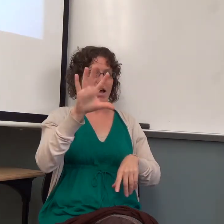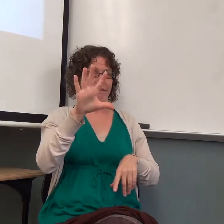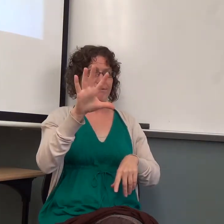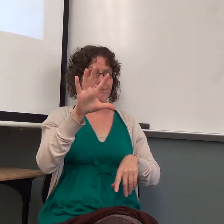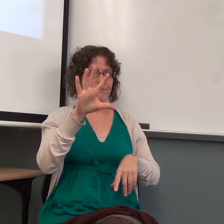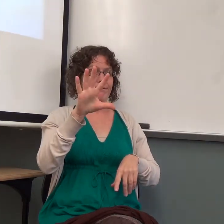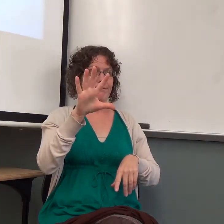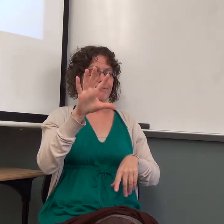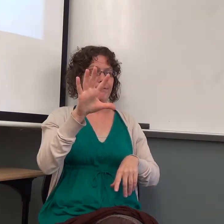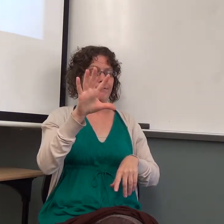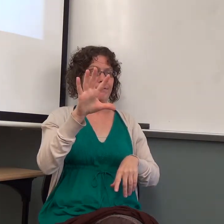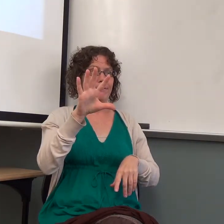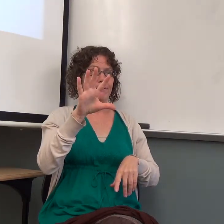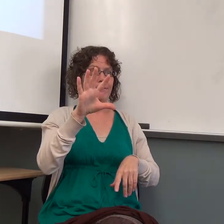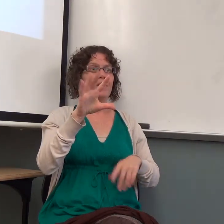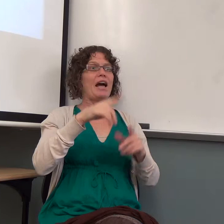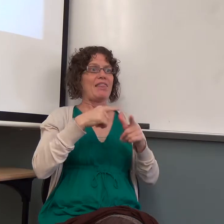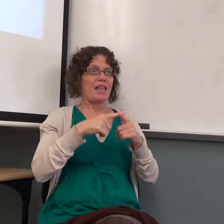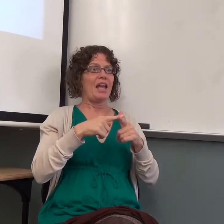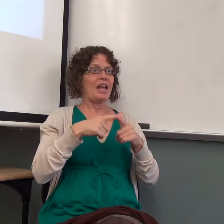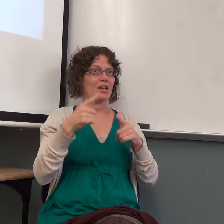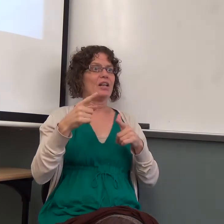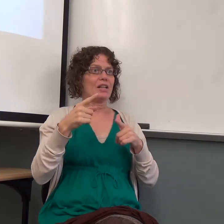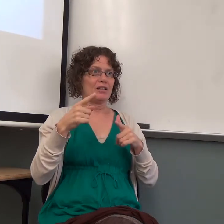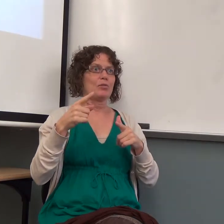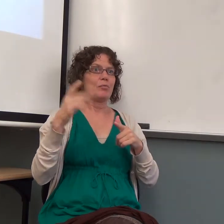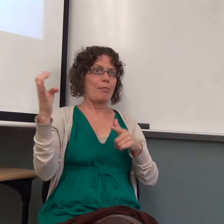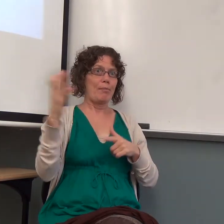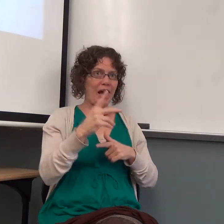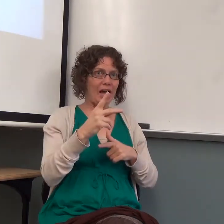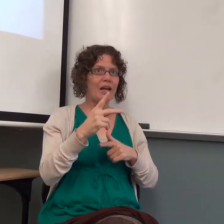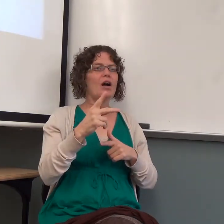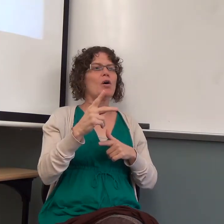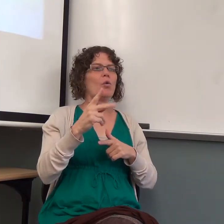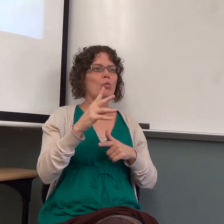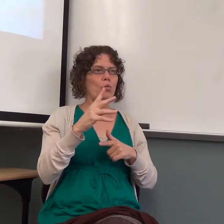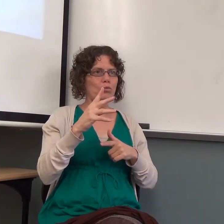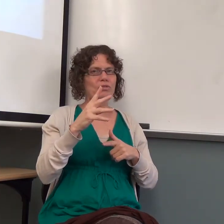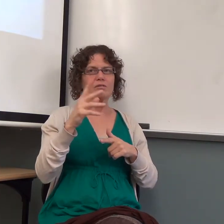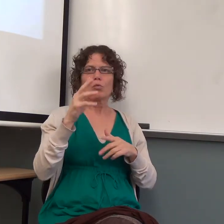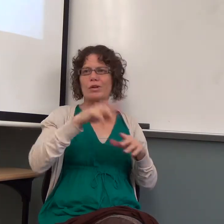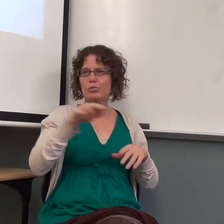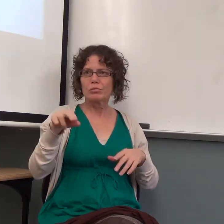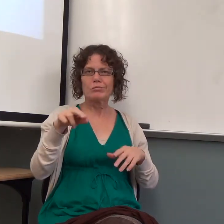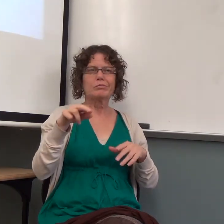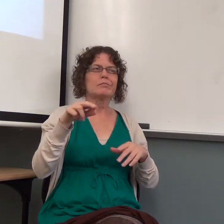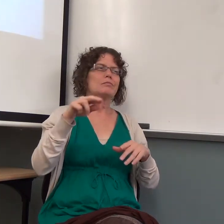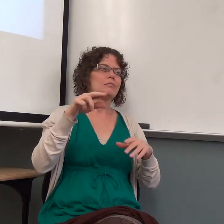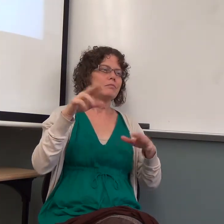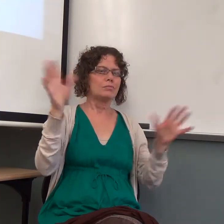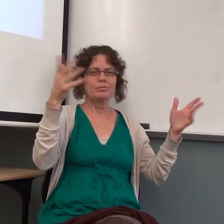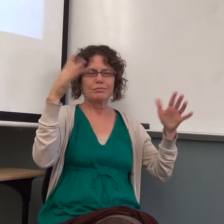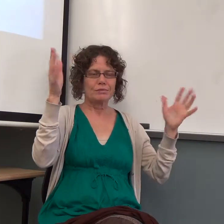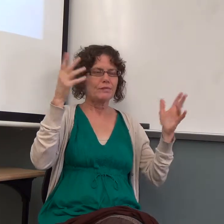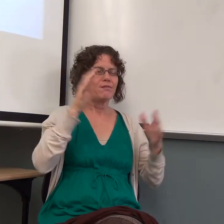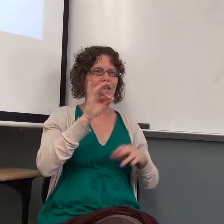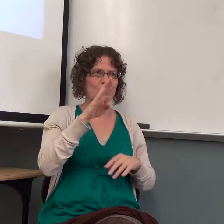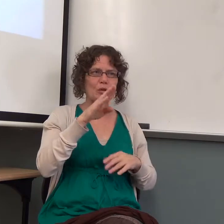left off with last week, okay? So at 12:05, go to the restroom, get some air, Facebook, what you need to do. Pick up the kids.